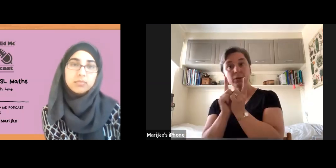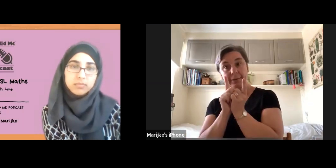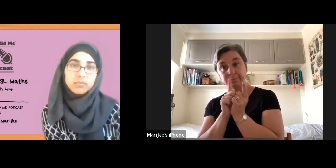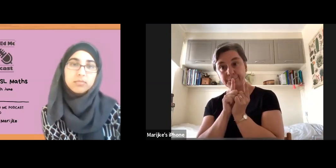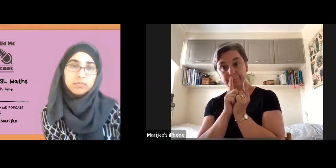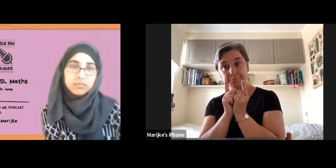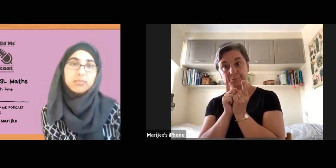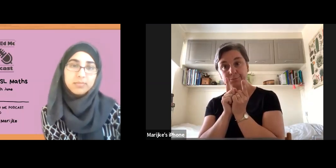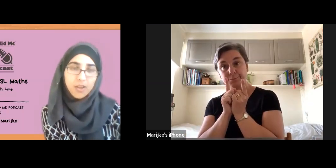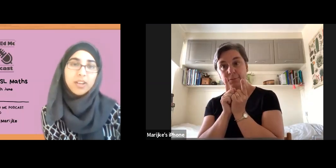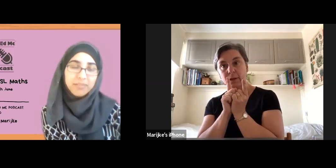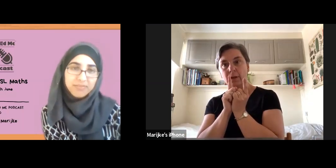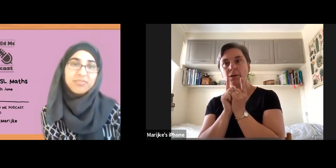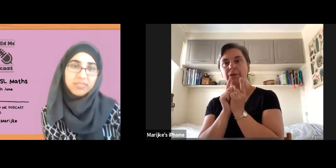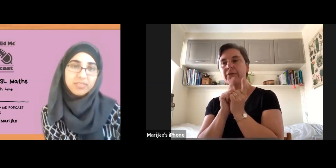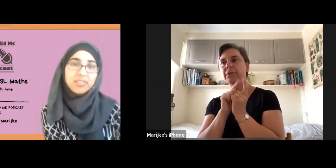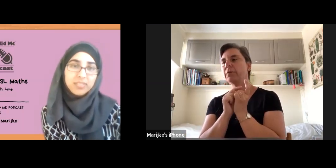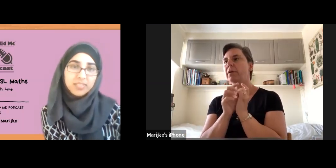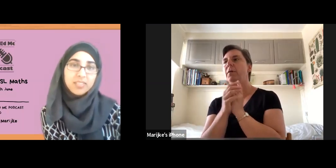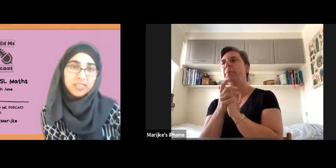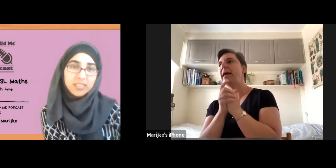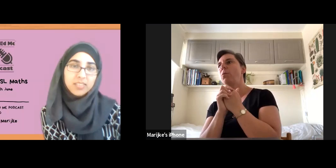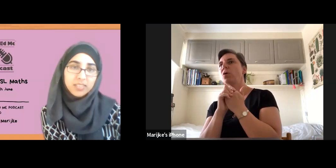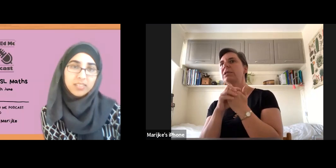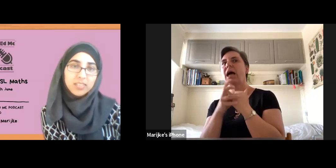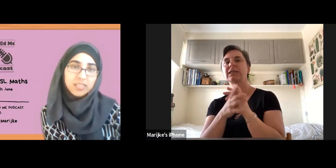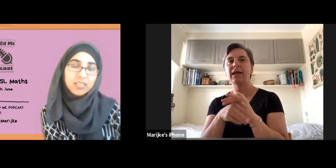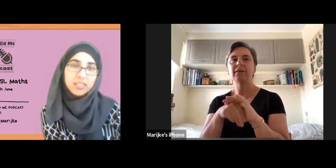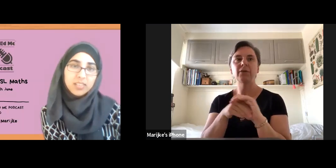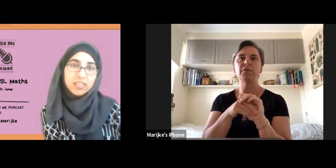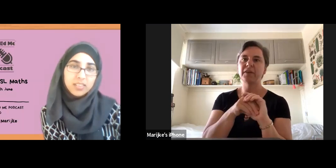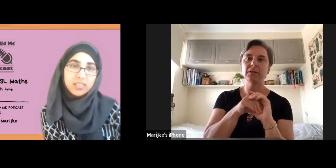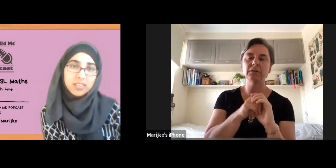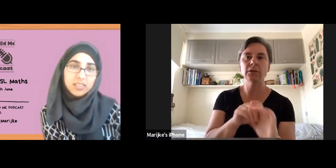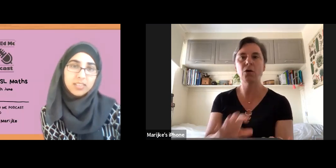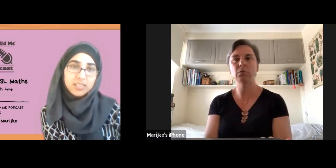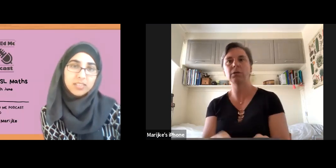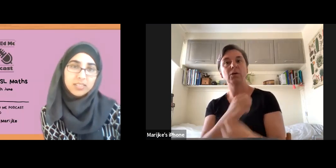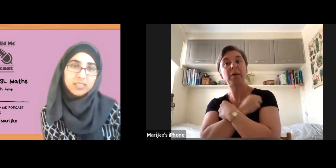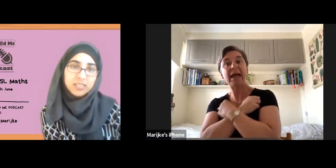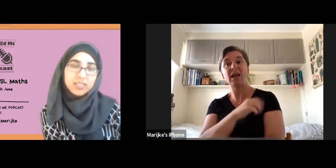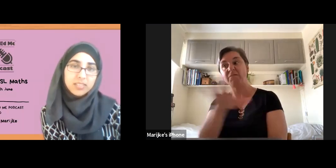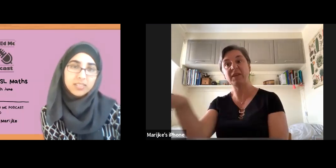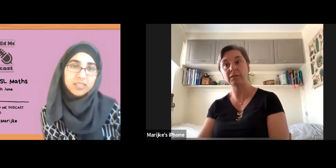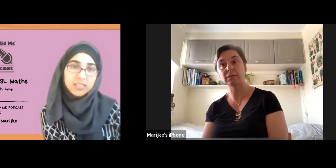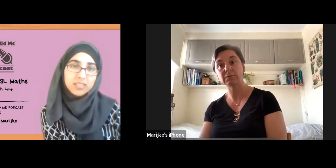it. Okay. Not the bear was sat in the field. No, bear, field. You